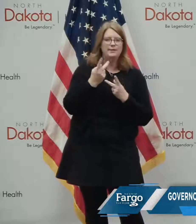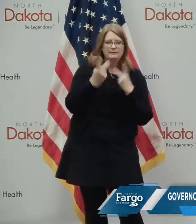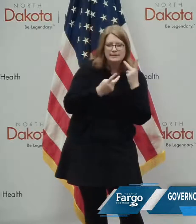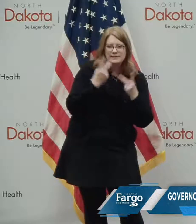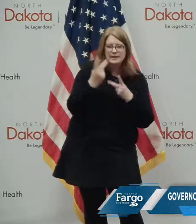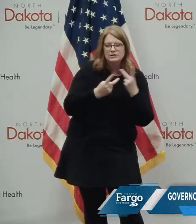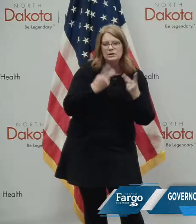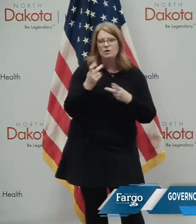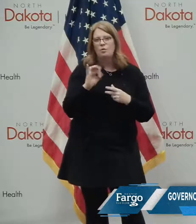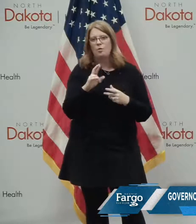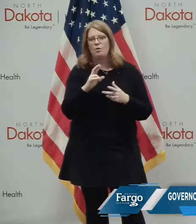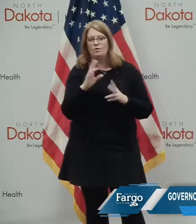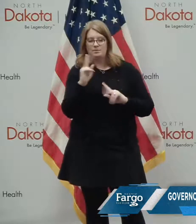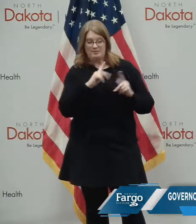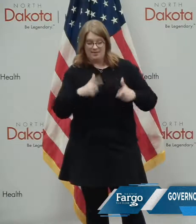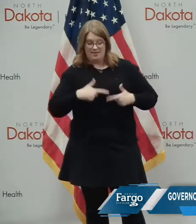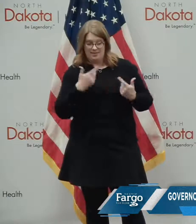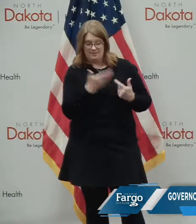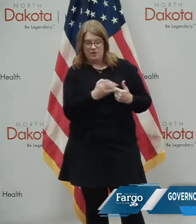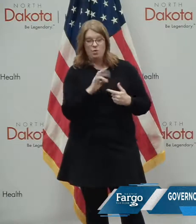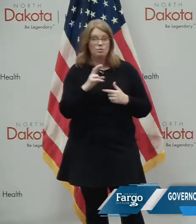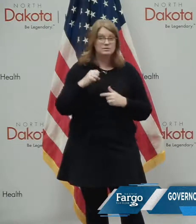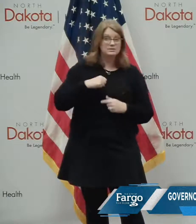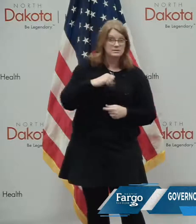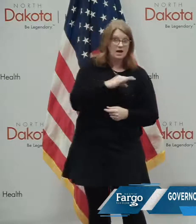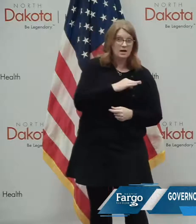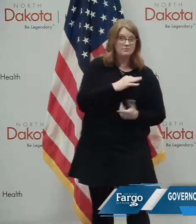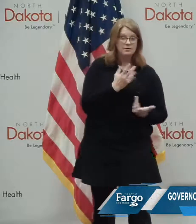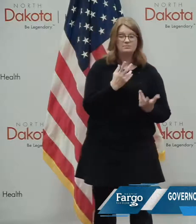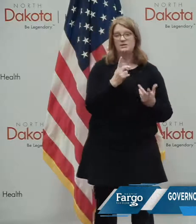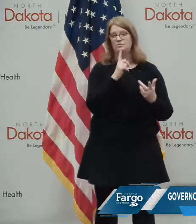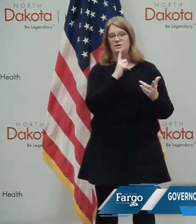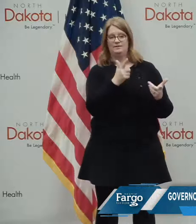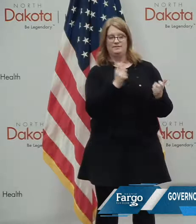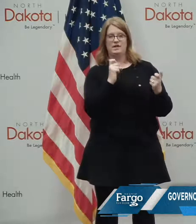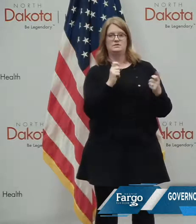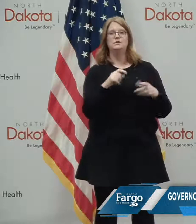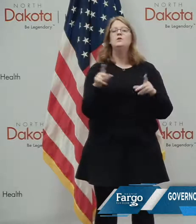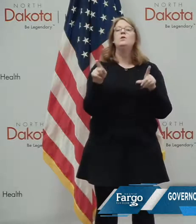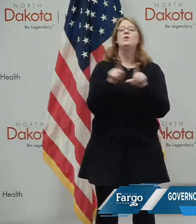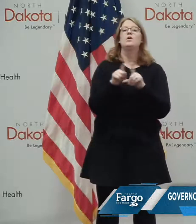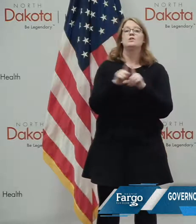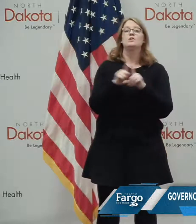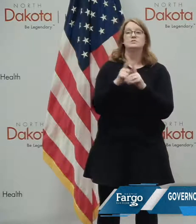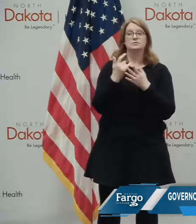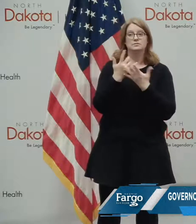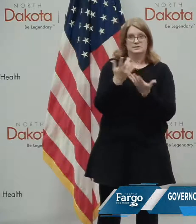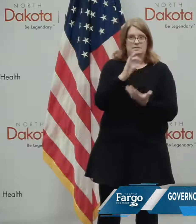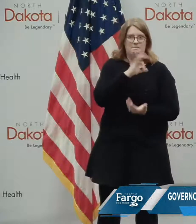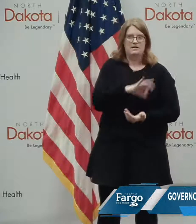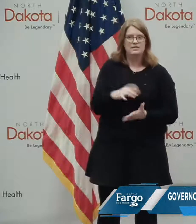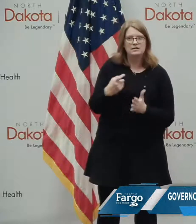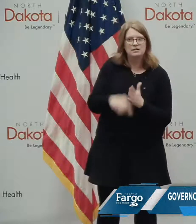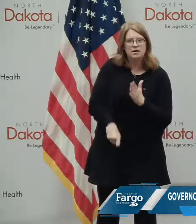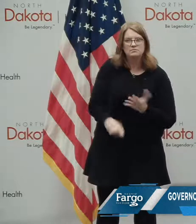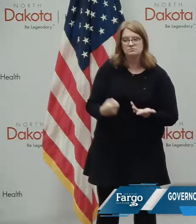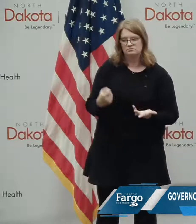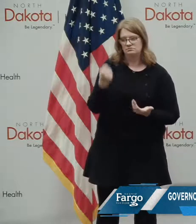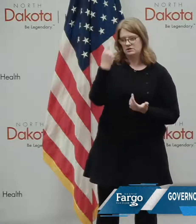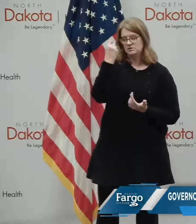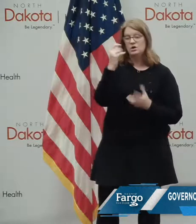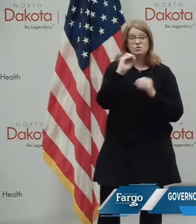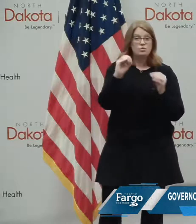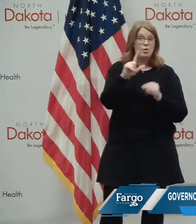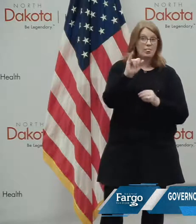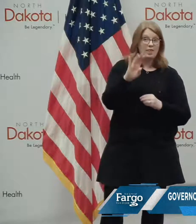or staff. It could really be a game changer to have that information. Also, it's a game changer in terms of cost, because if there's no lab cost and no